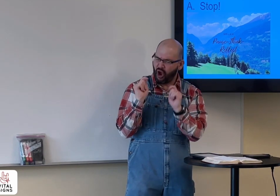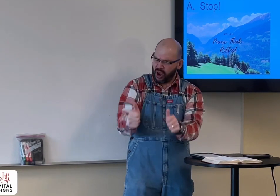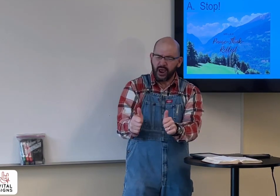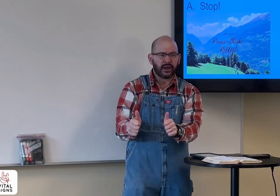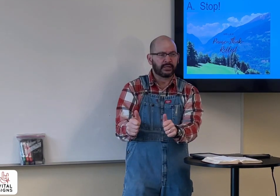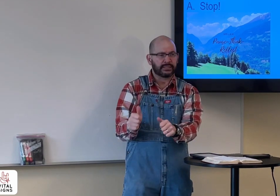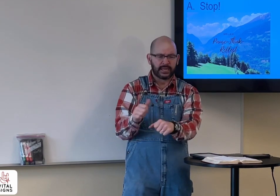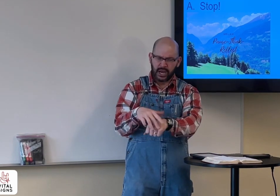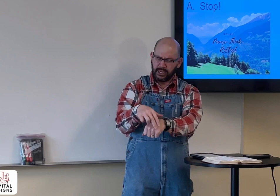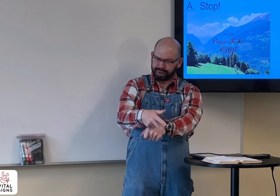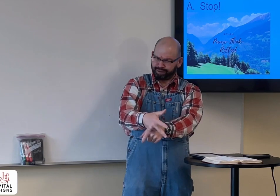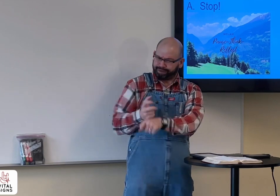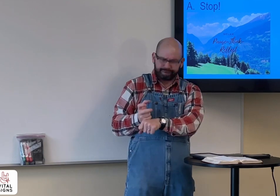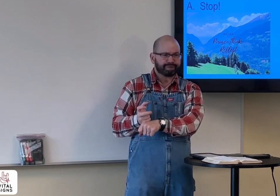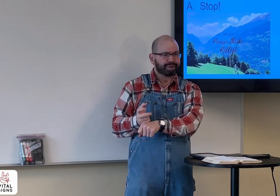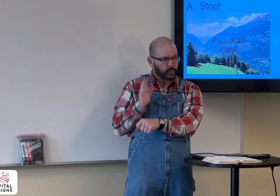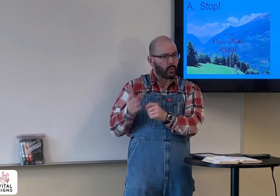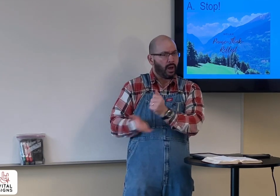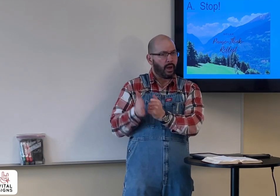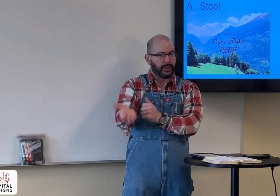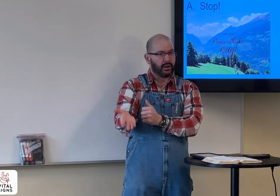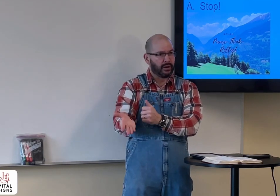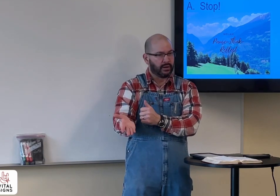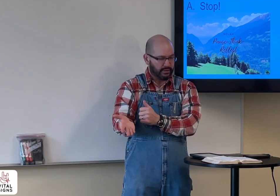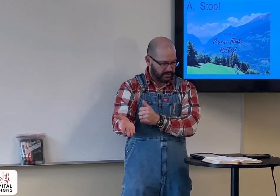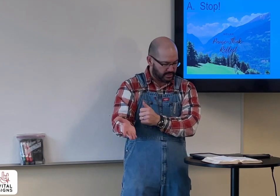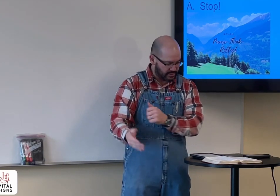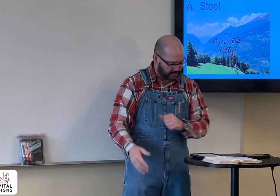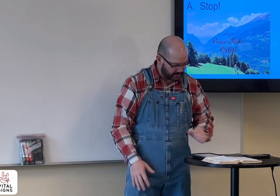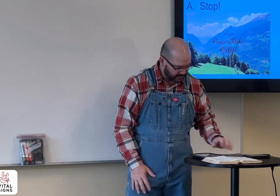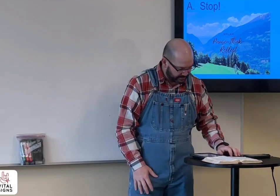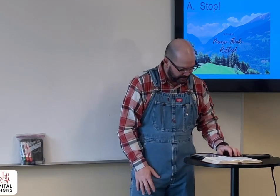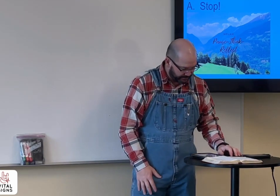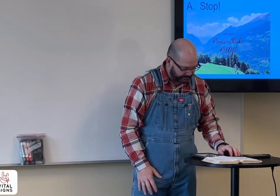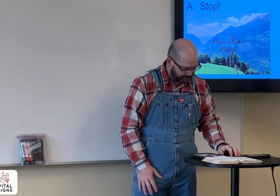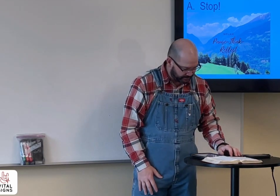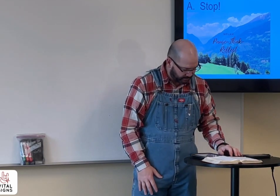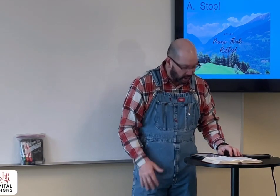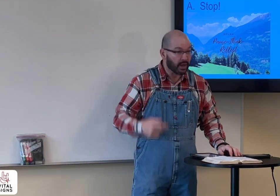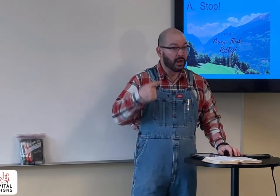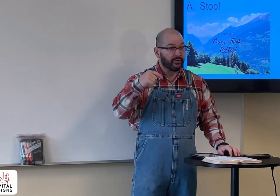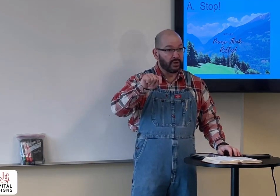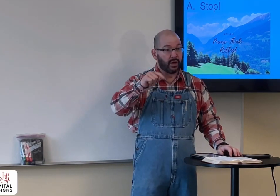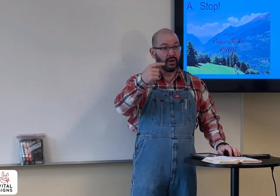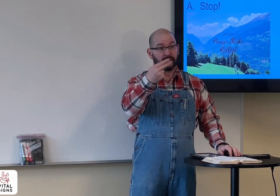means quickly. Yeah, that he will be there.